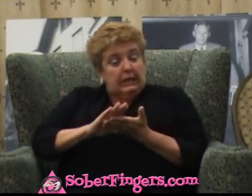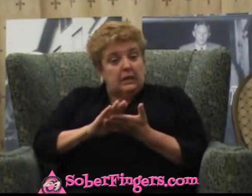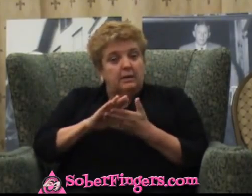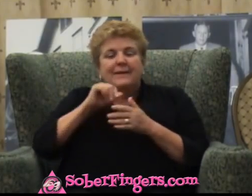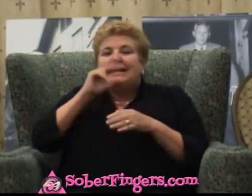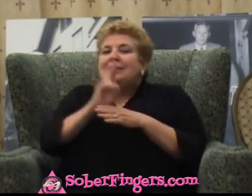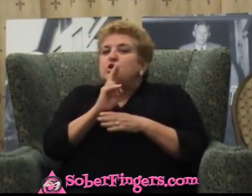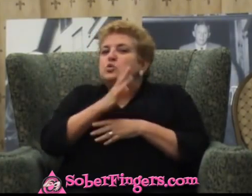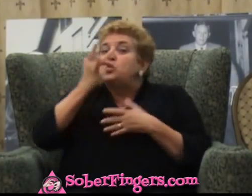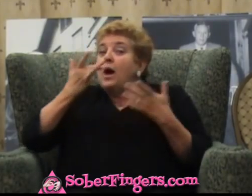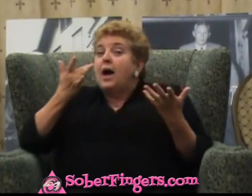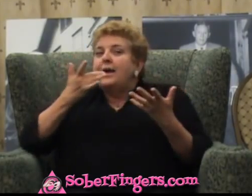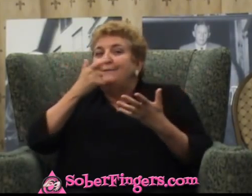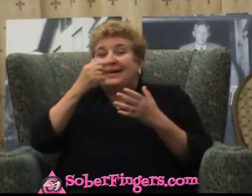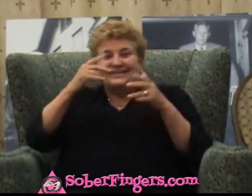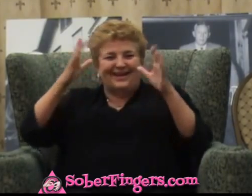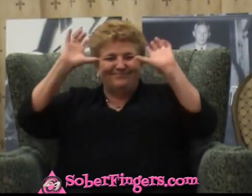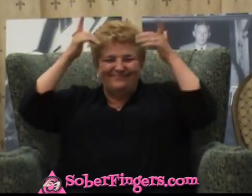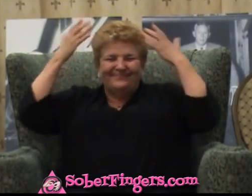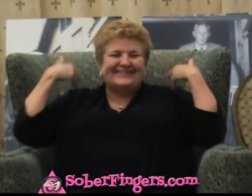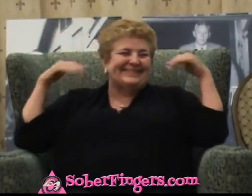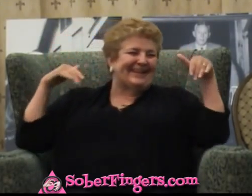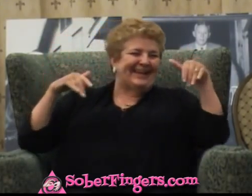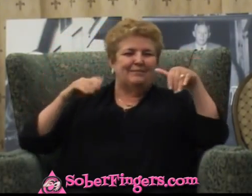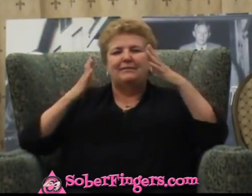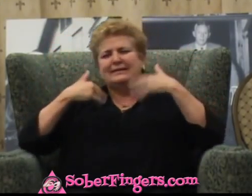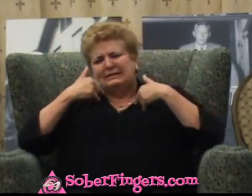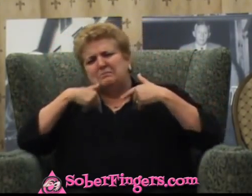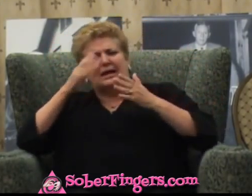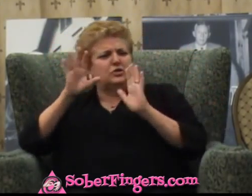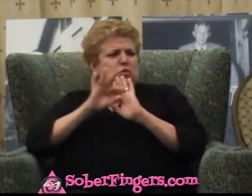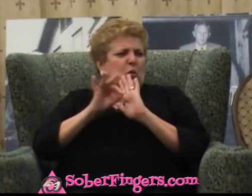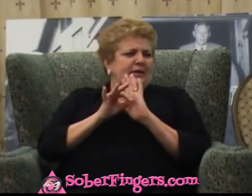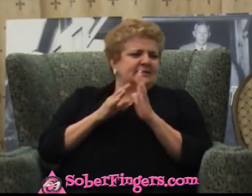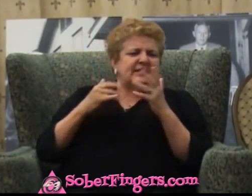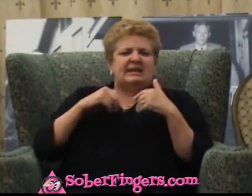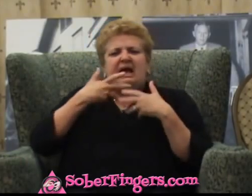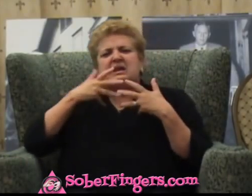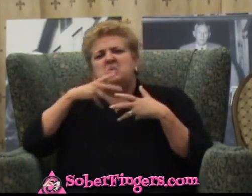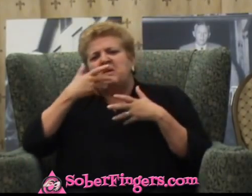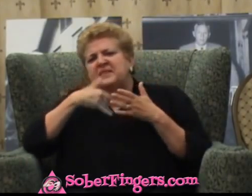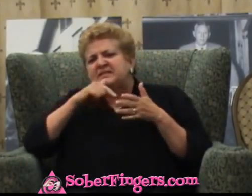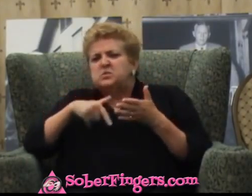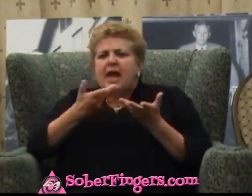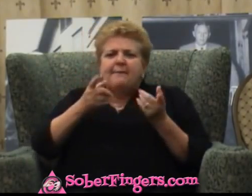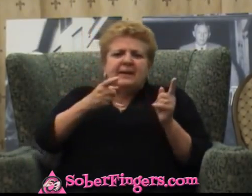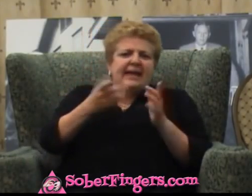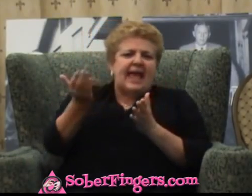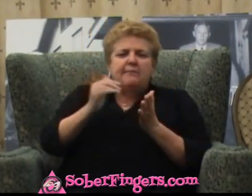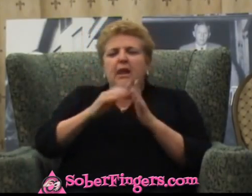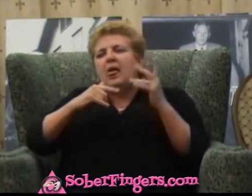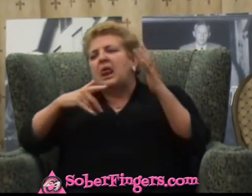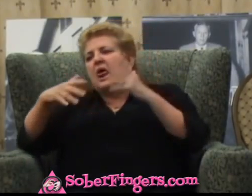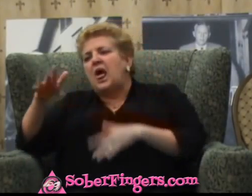Not because I'm a saint and I made the choice to be sober and, oh, this is so bad, I never want this to happen again. I made the choice because there wasn't